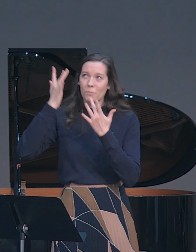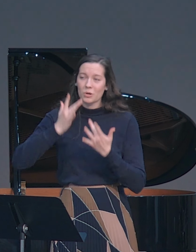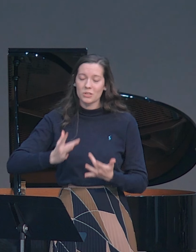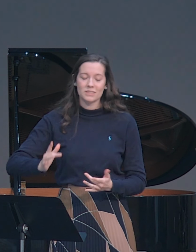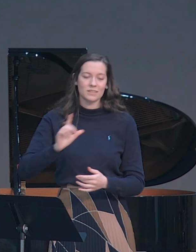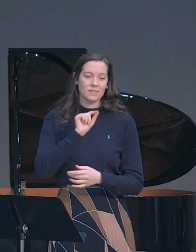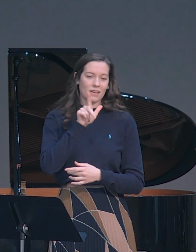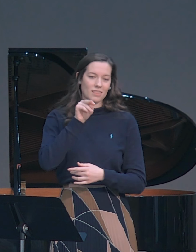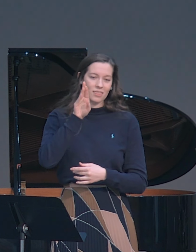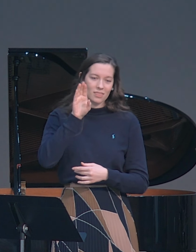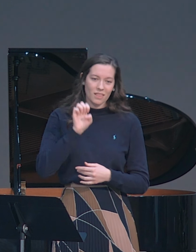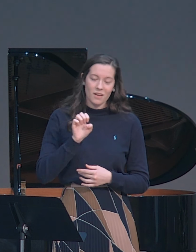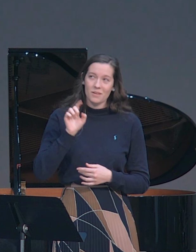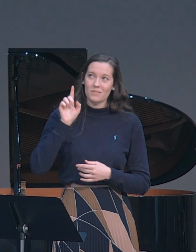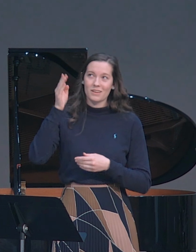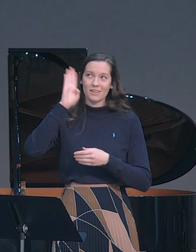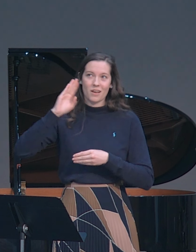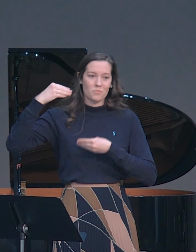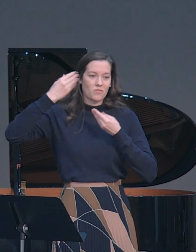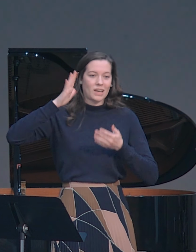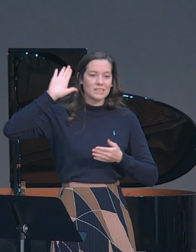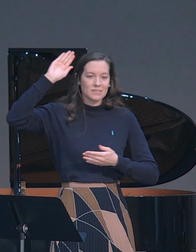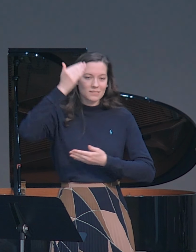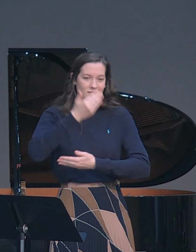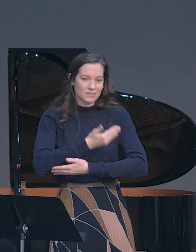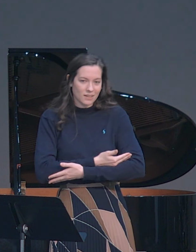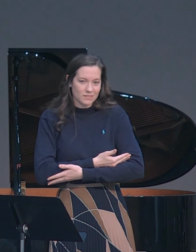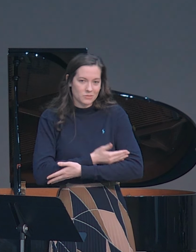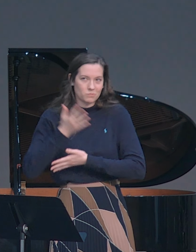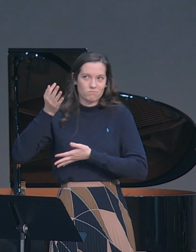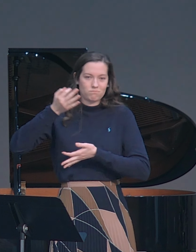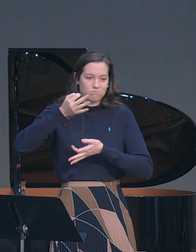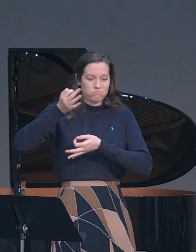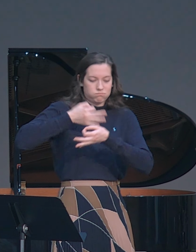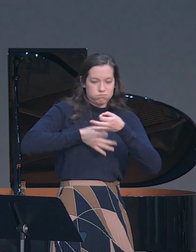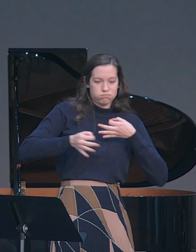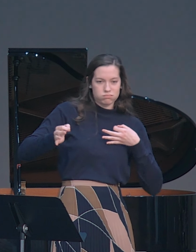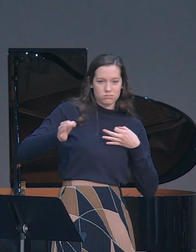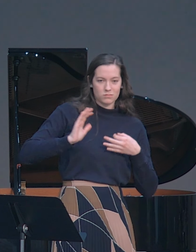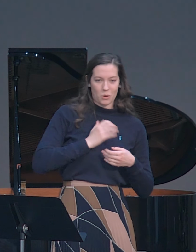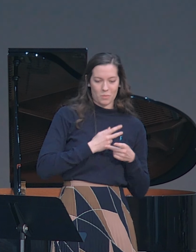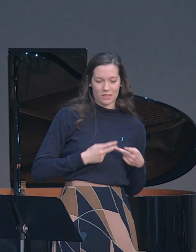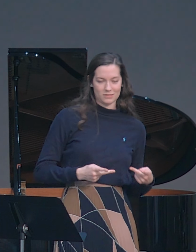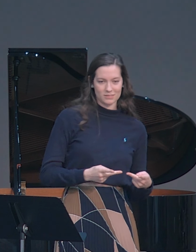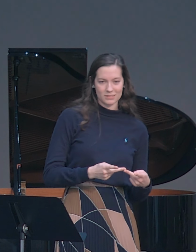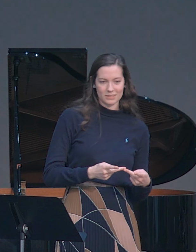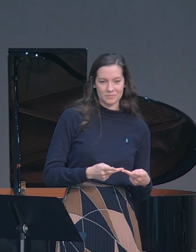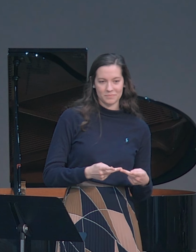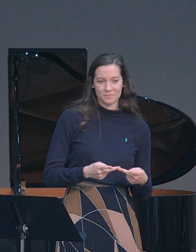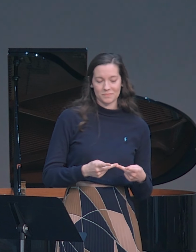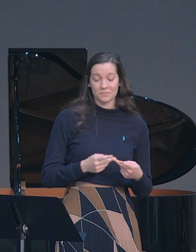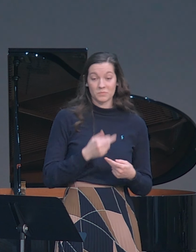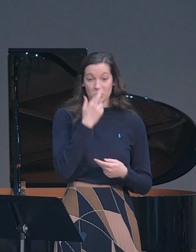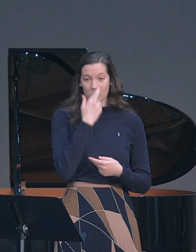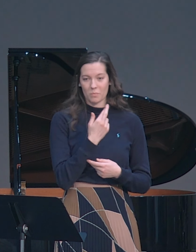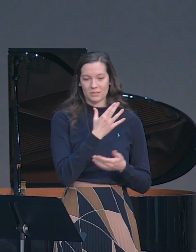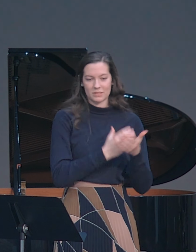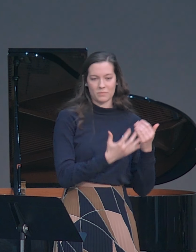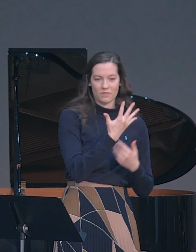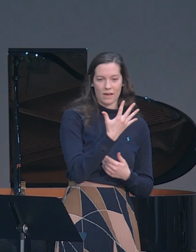to die in our place for the sin that we are liable for. Romans 5:8 says this: